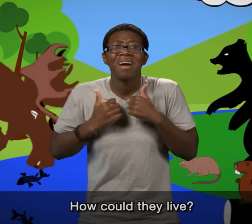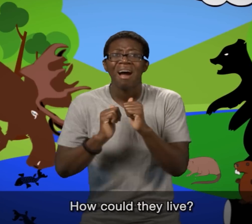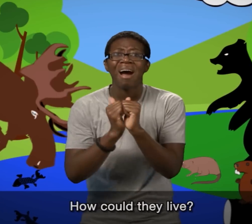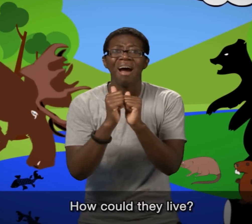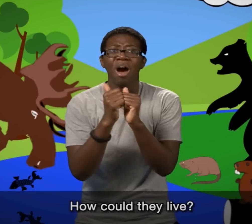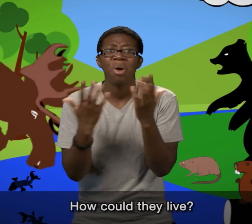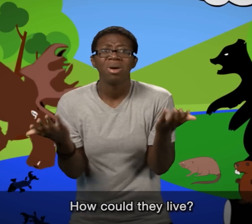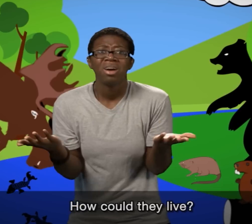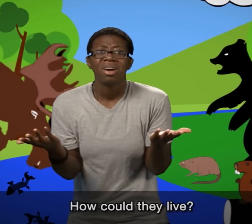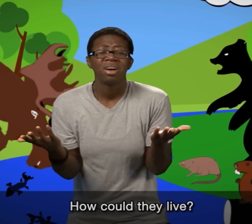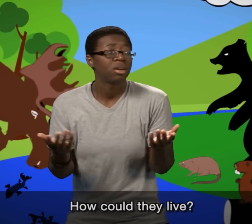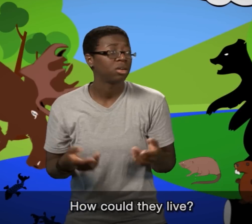How could they live?